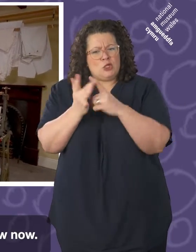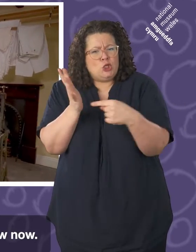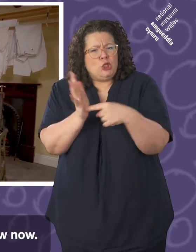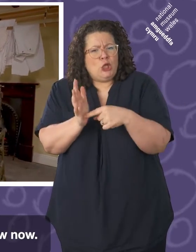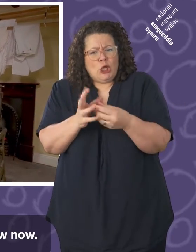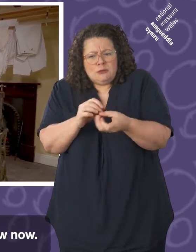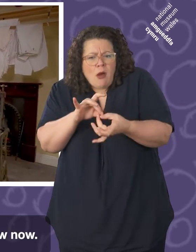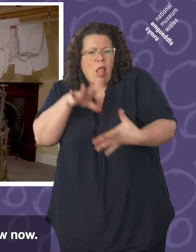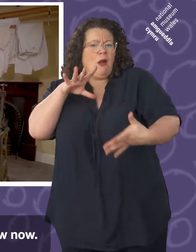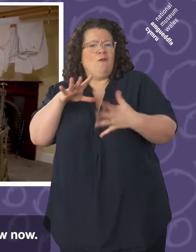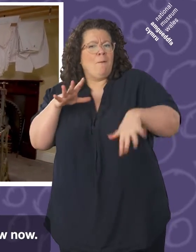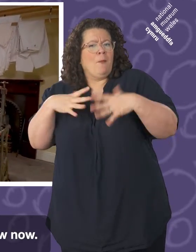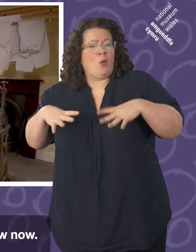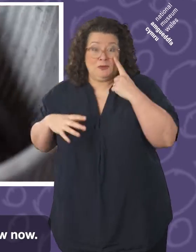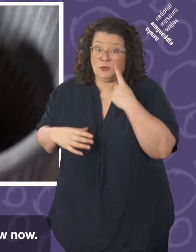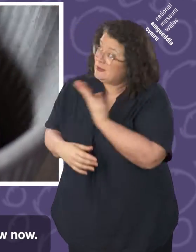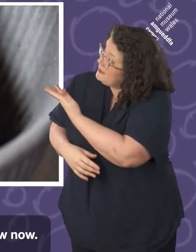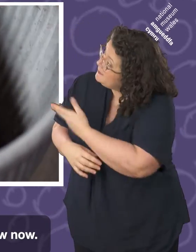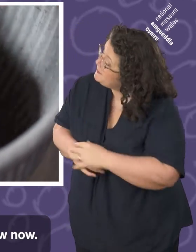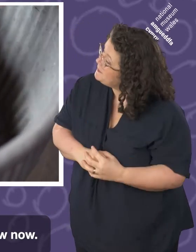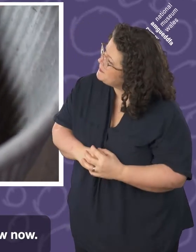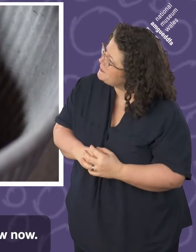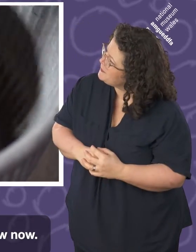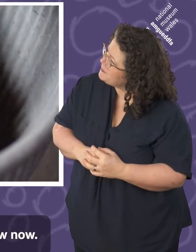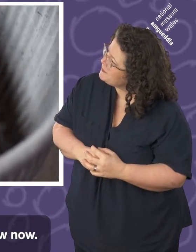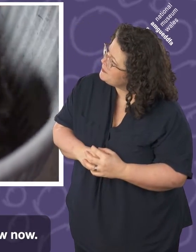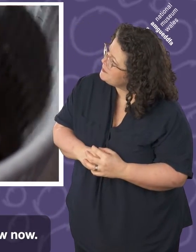cloth. I'll show you how now.